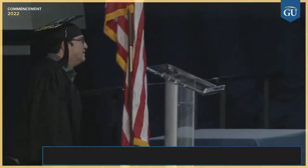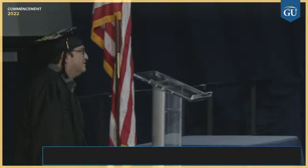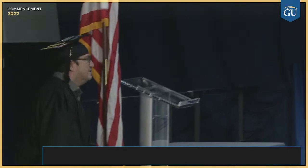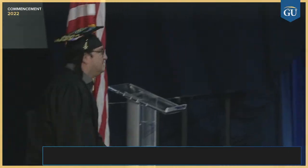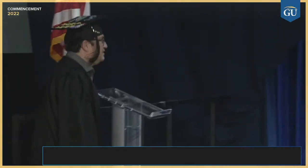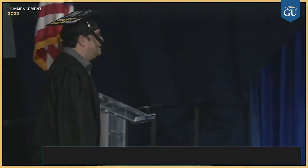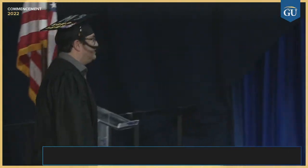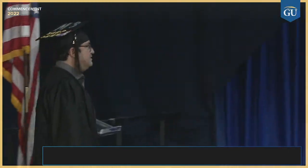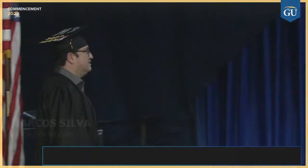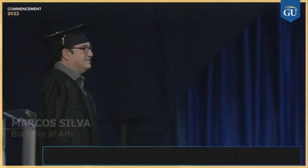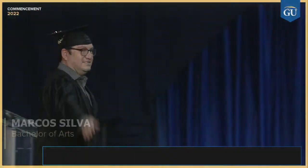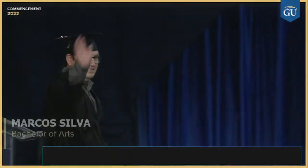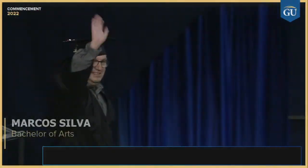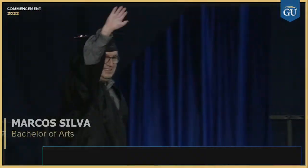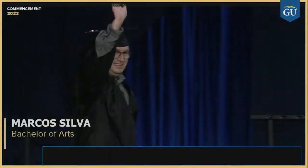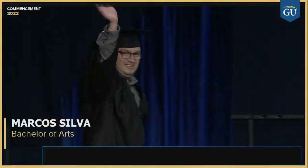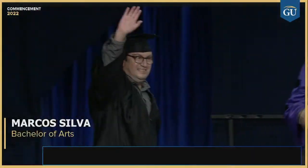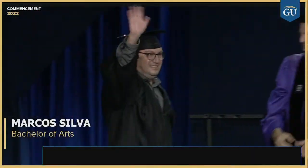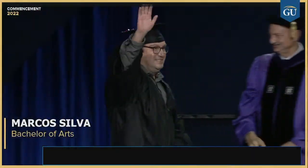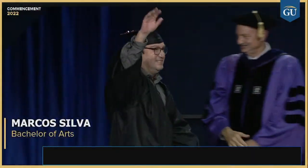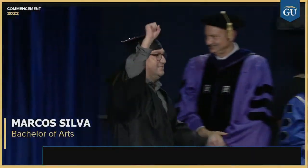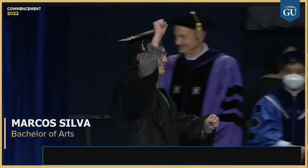Marcos Silva, Bachelor of Arts.